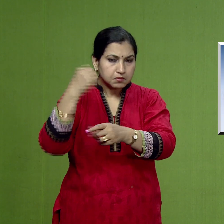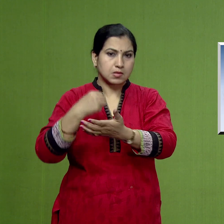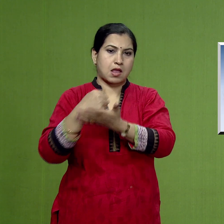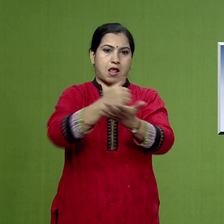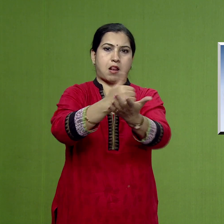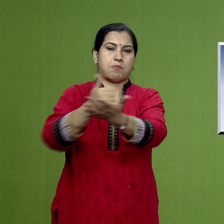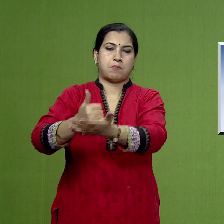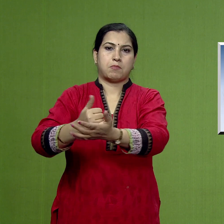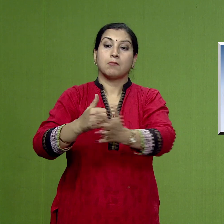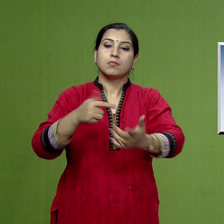their lives comfortable.